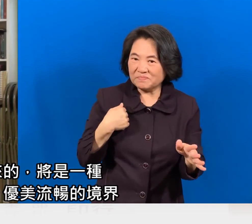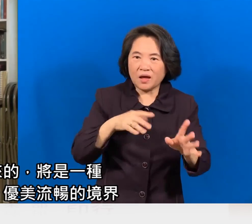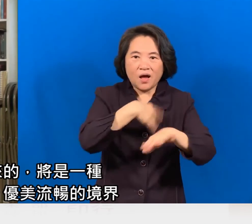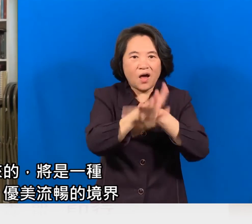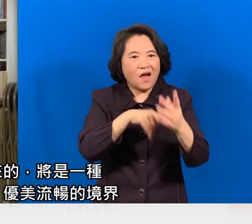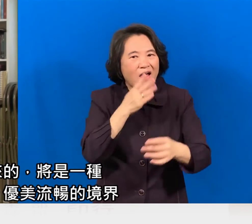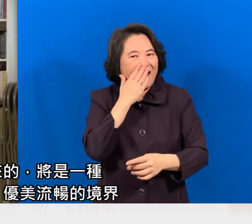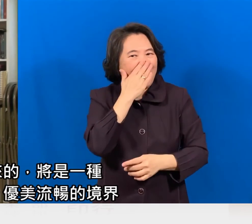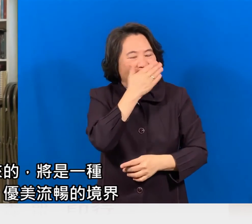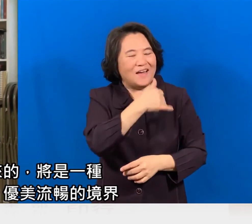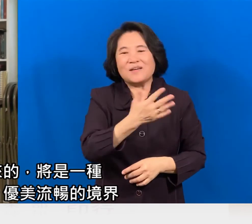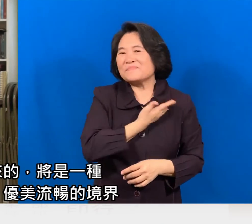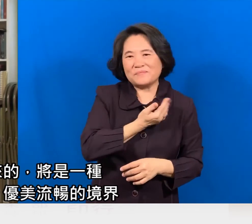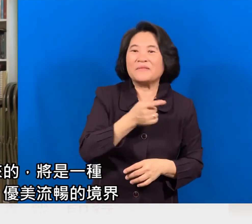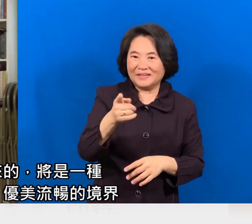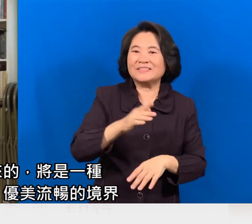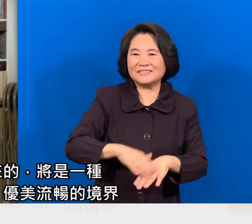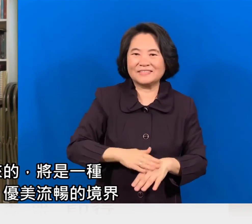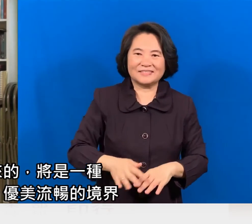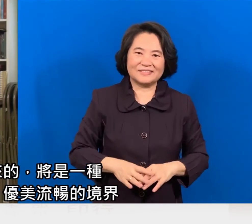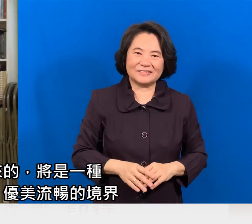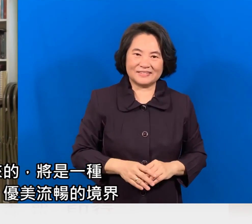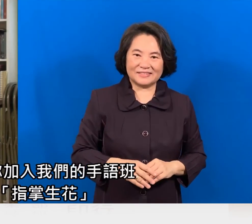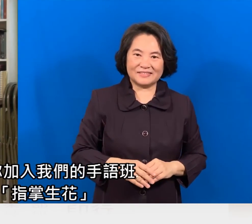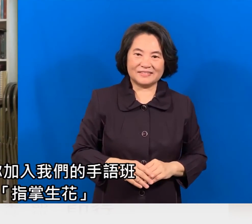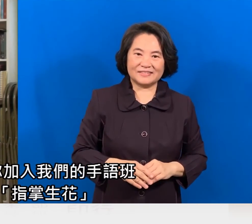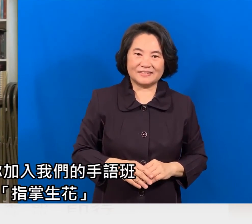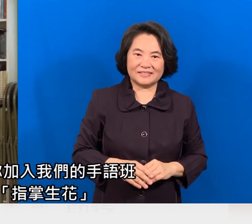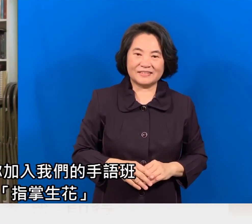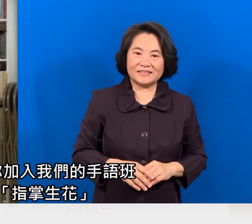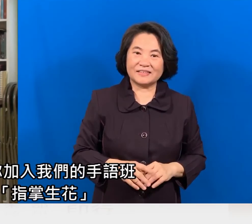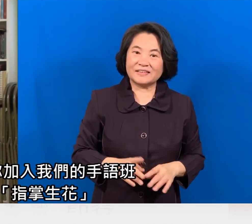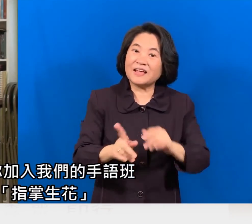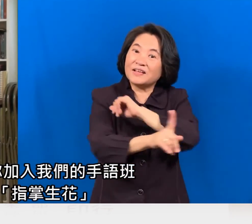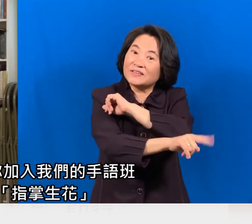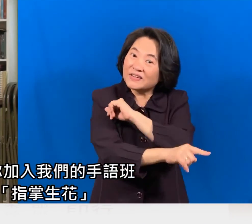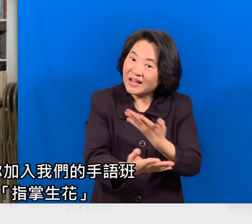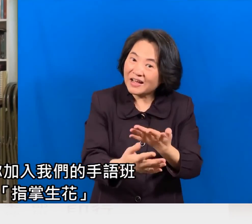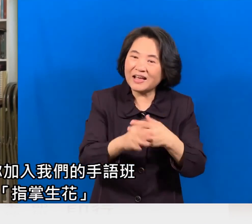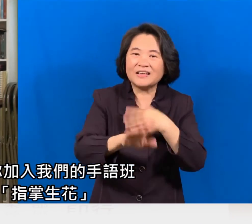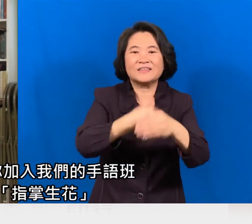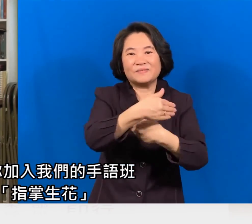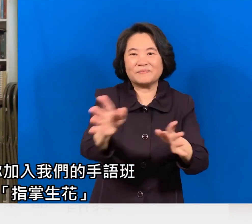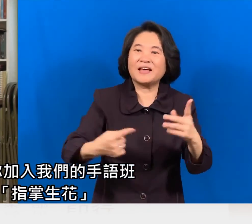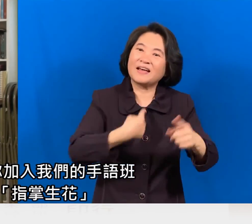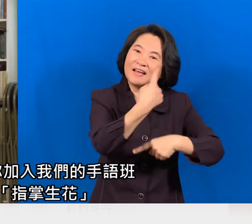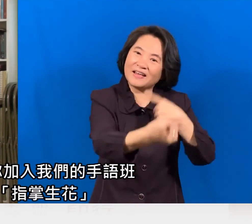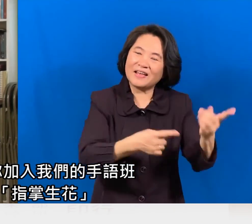enter a moving, interesting, beautiful, and flowing realm of communication. Finally, a